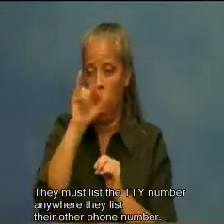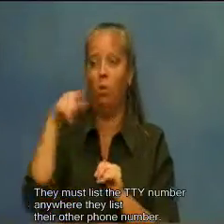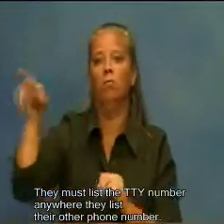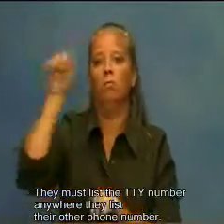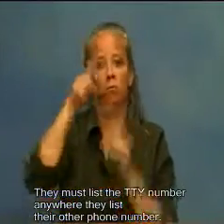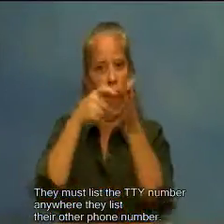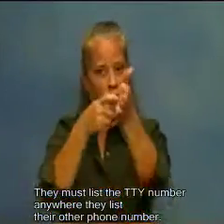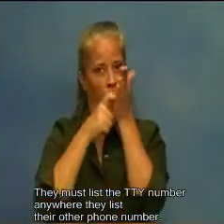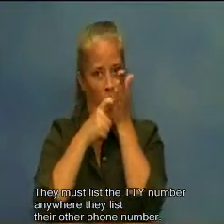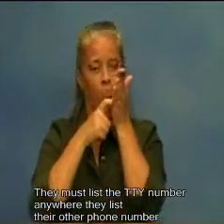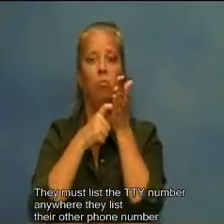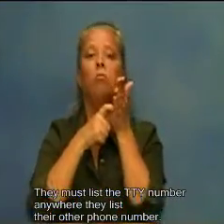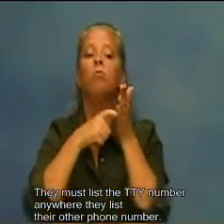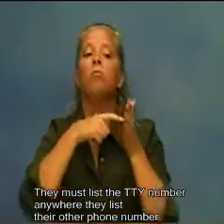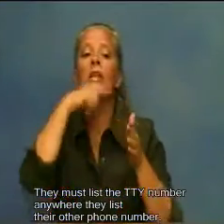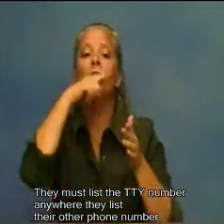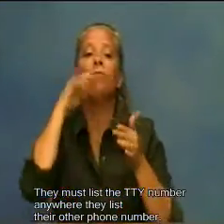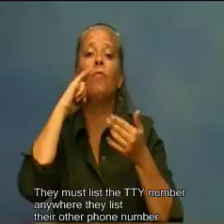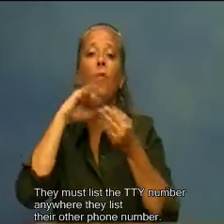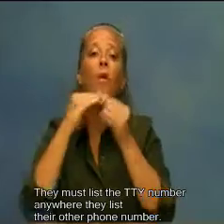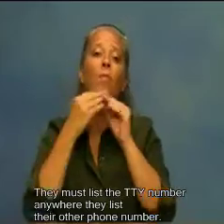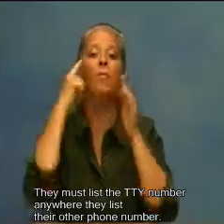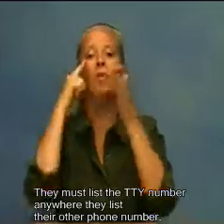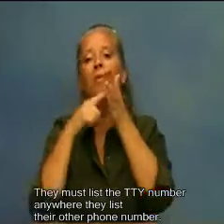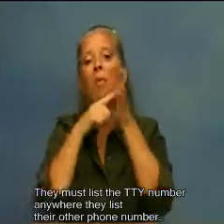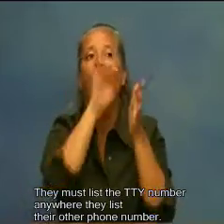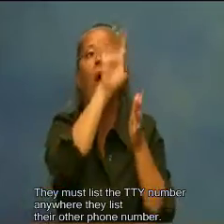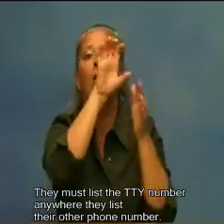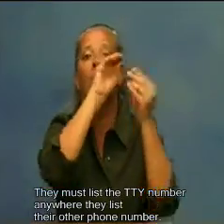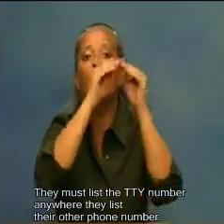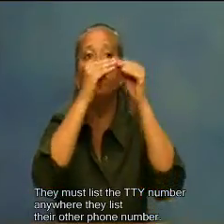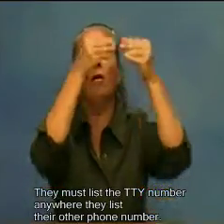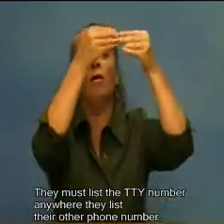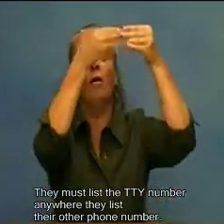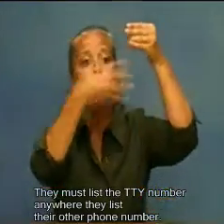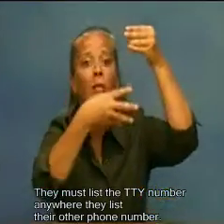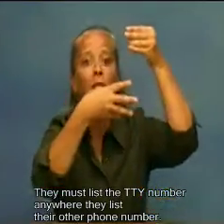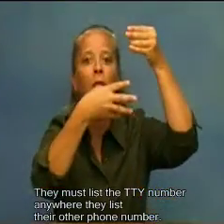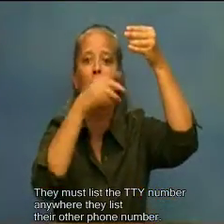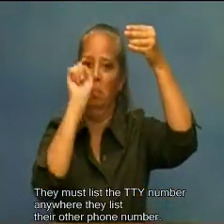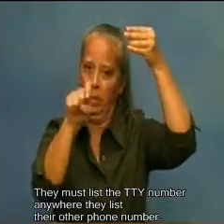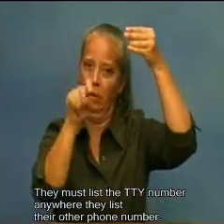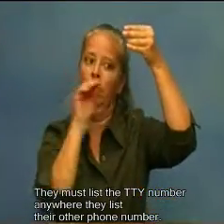They must list the TTY number anywhere they list their other phone number.